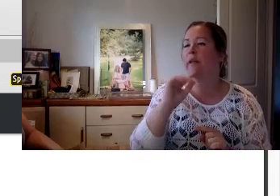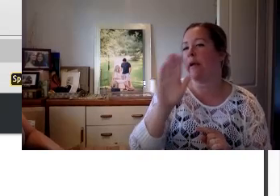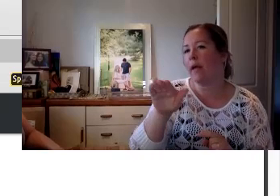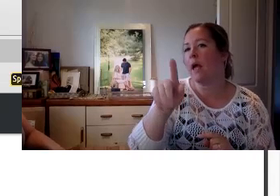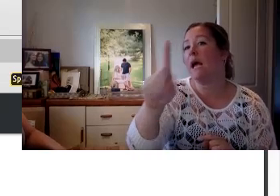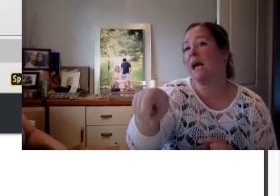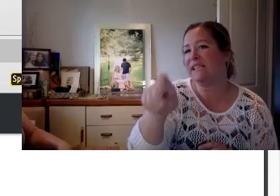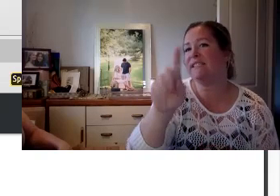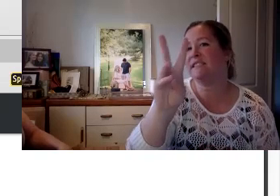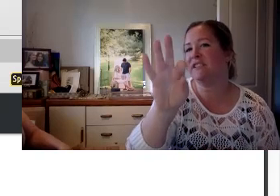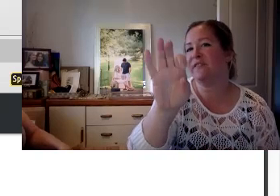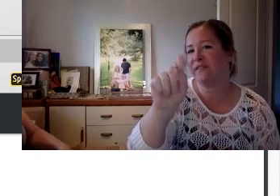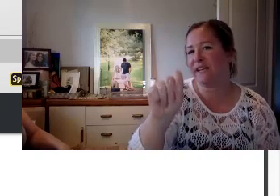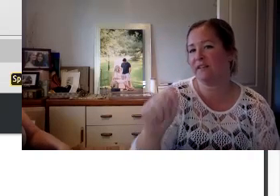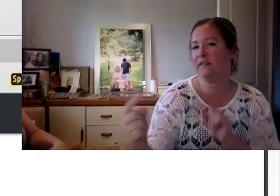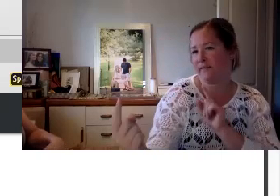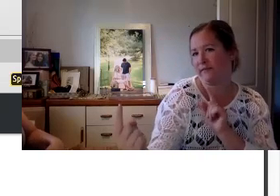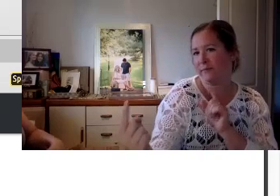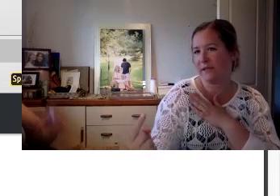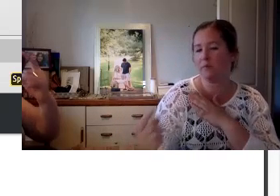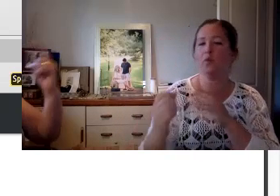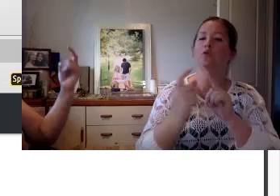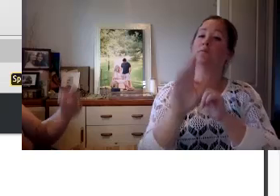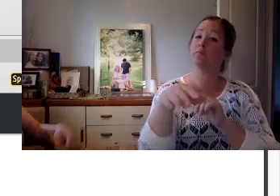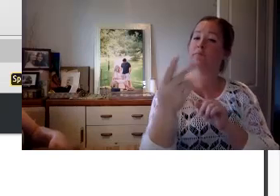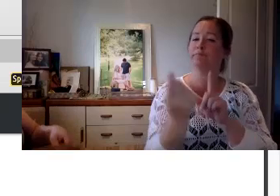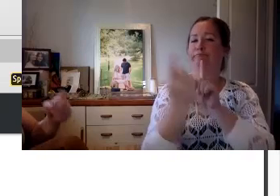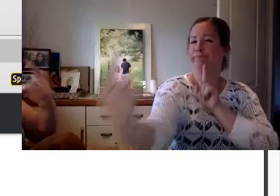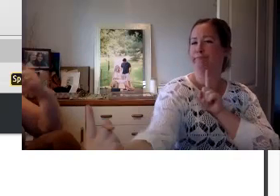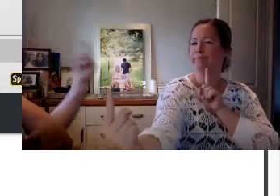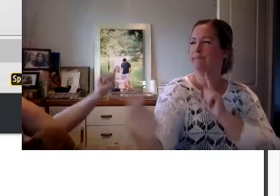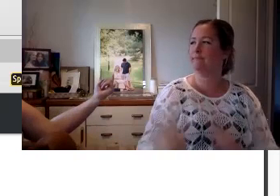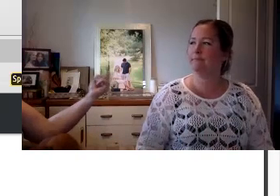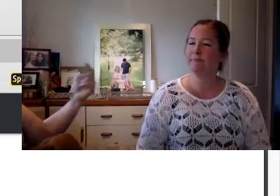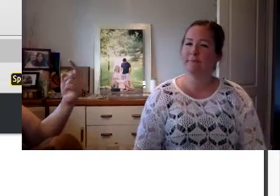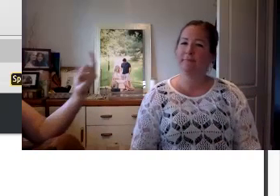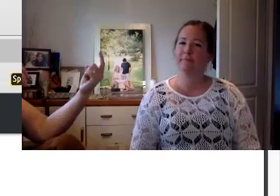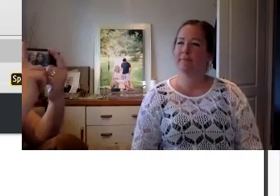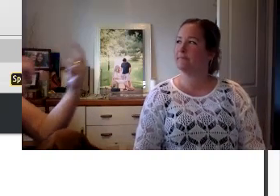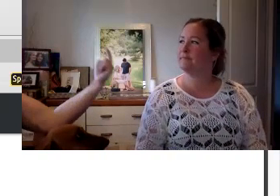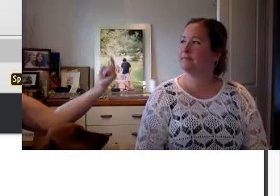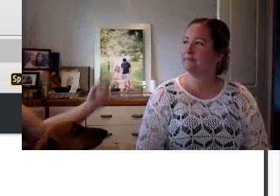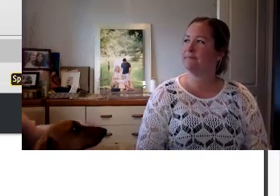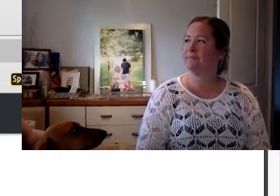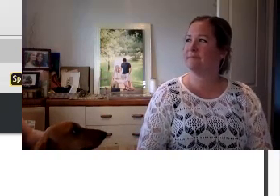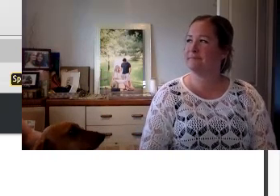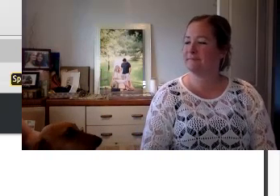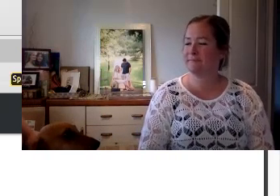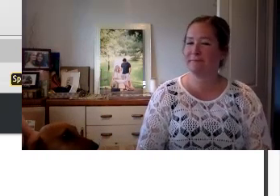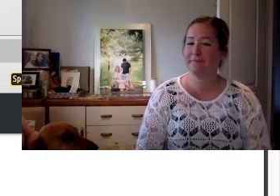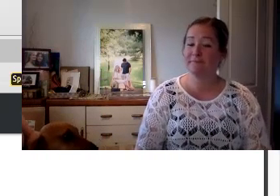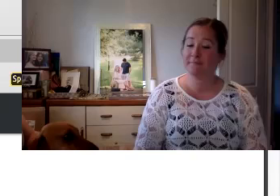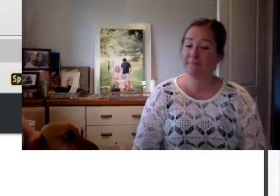But deaf don't actually say 6 feet or 2 feet, just like show the sign, stay apart. Apart bar.